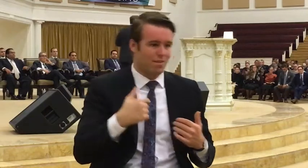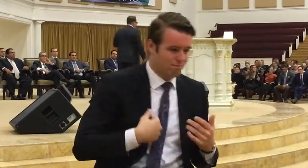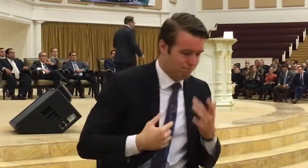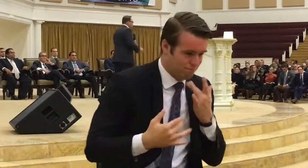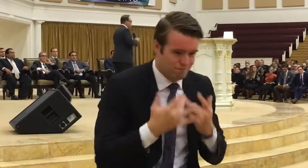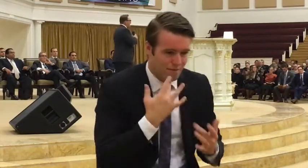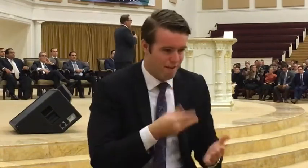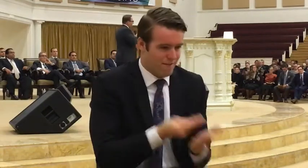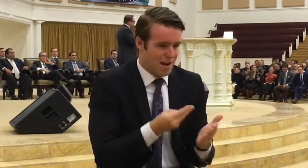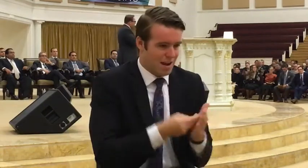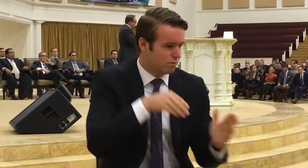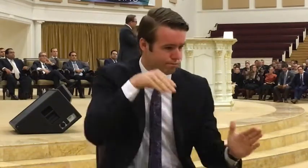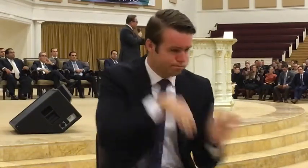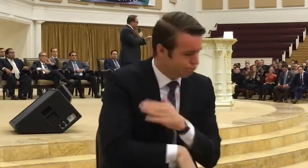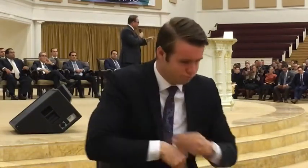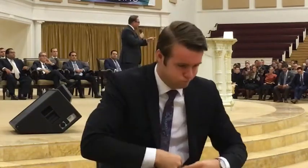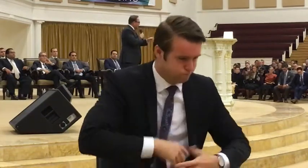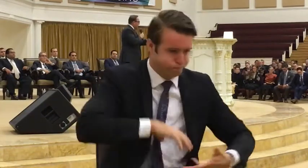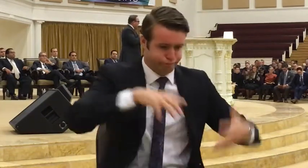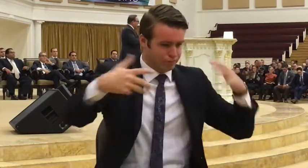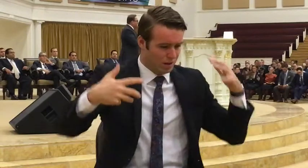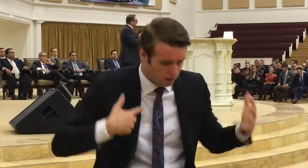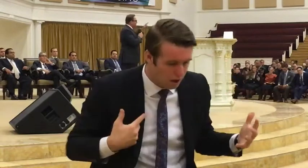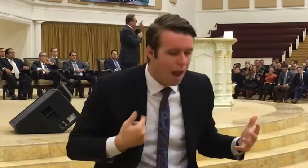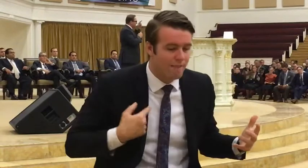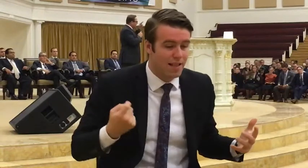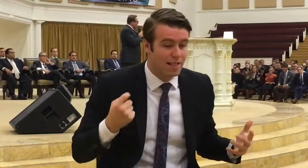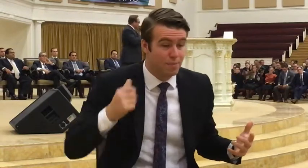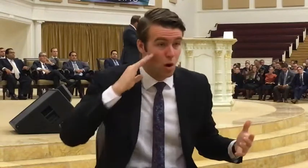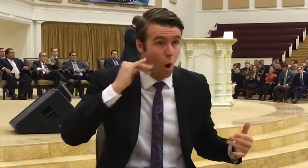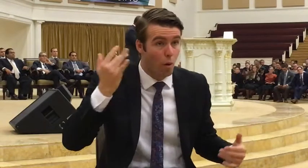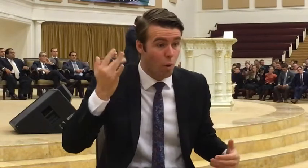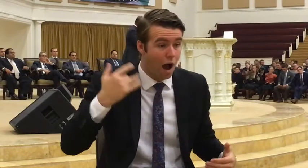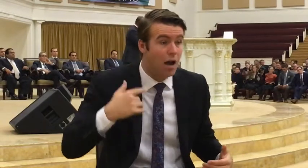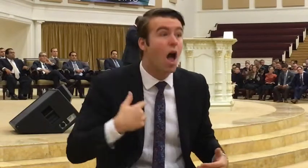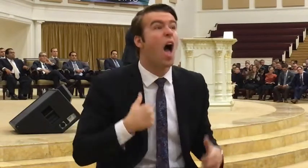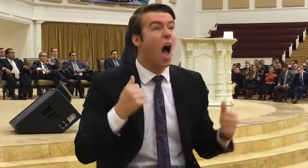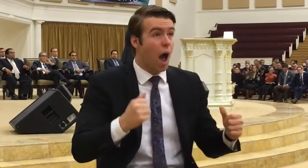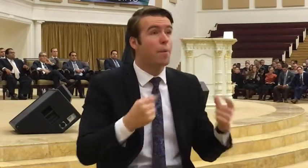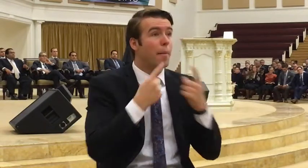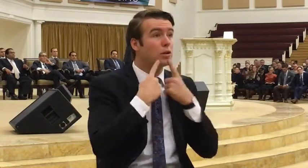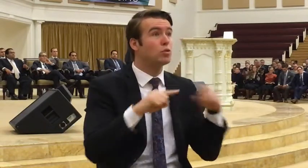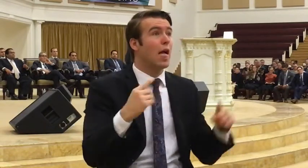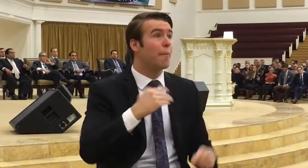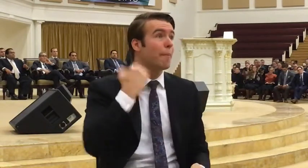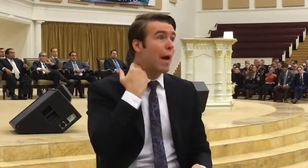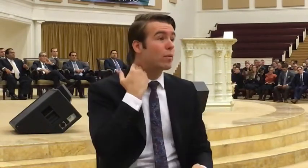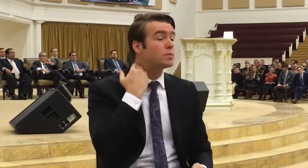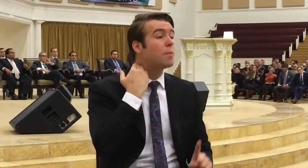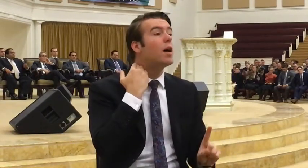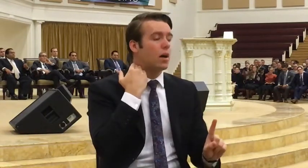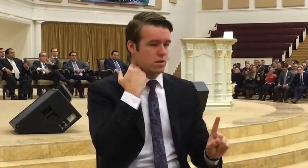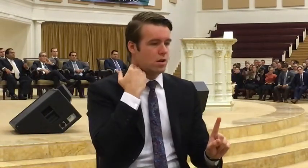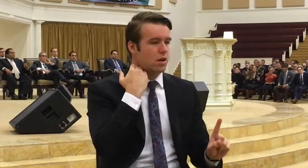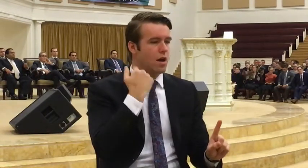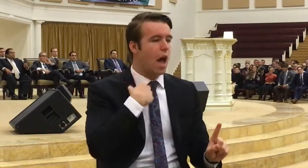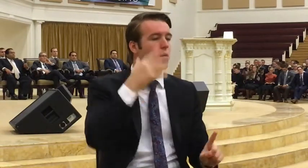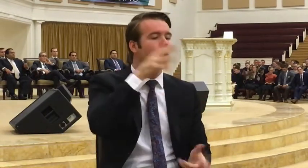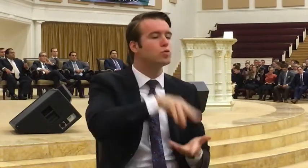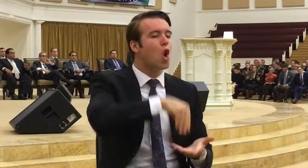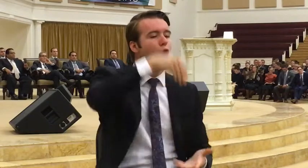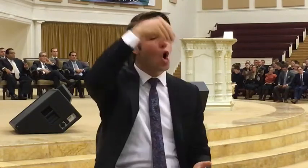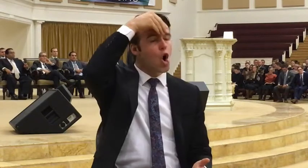financial failure that you can look and say, I may be declaring bankruptcy right now, but I'm going to learn from this.